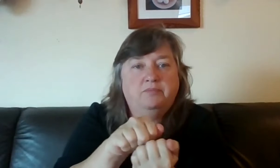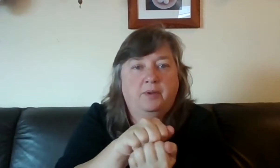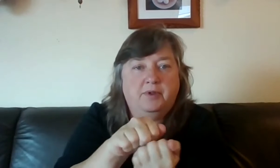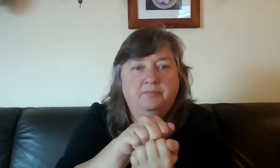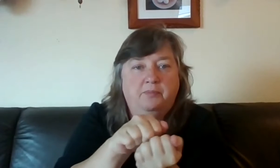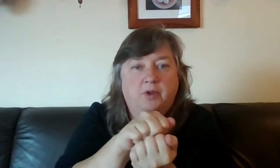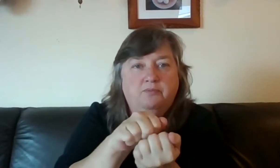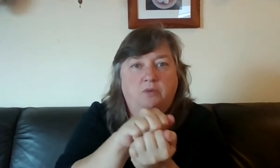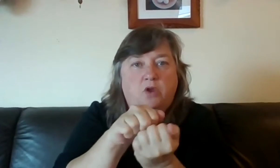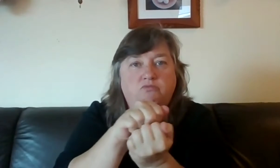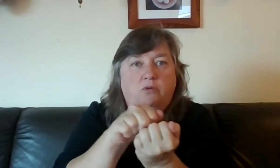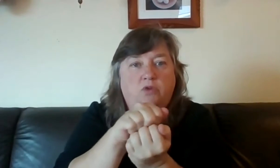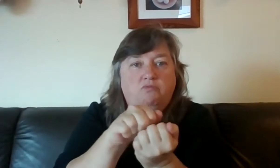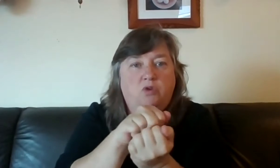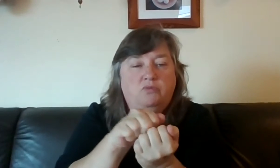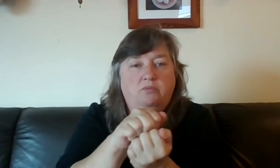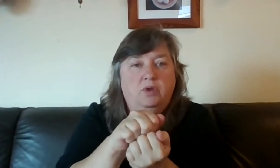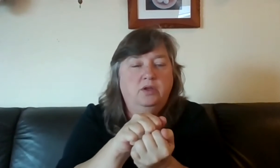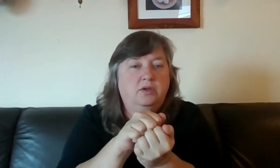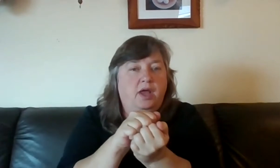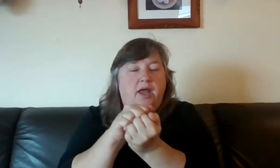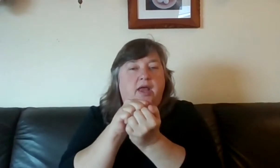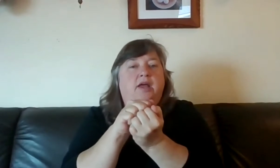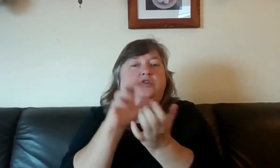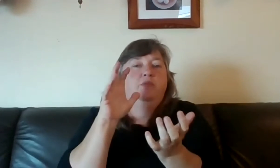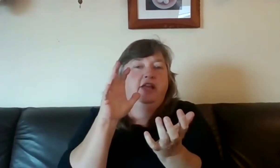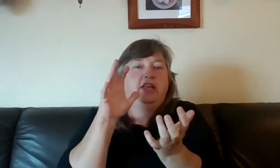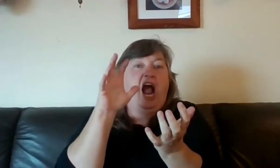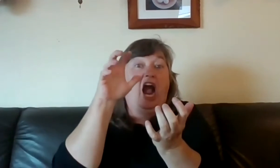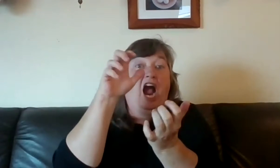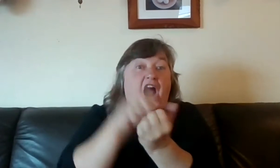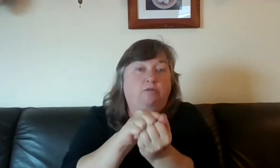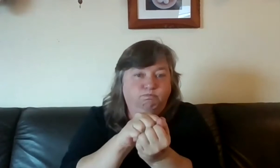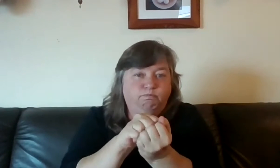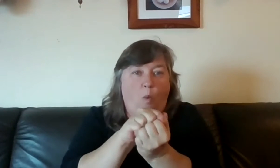And you might